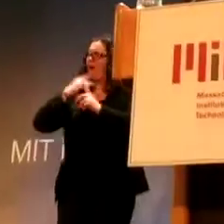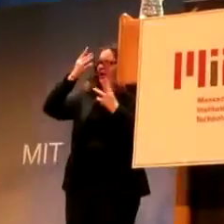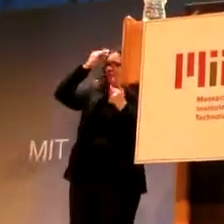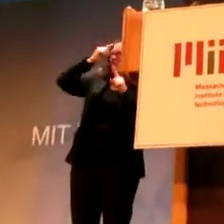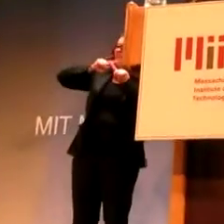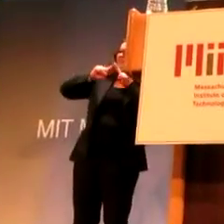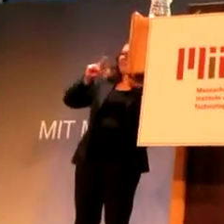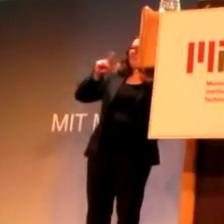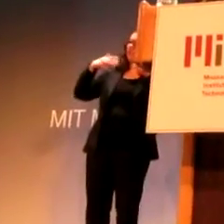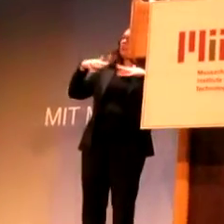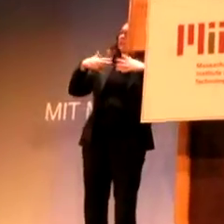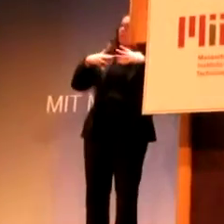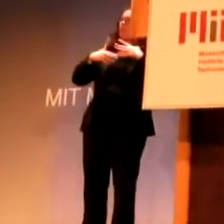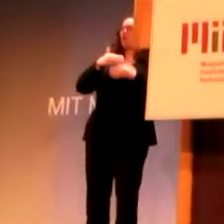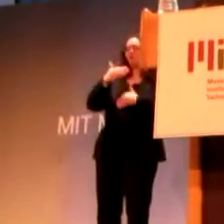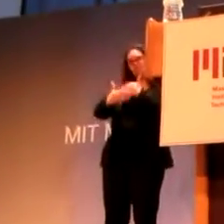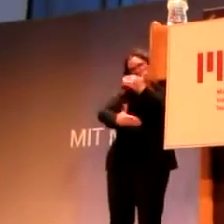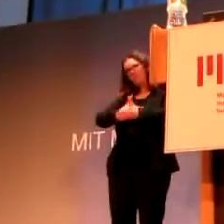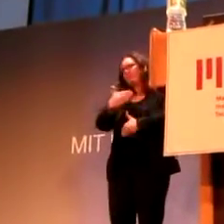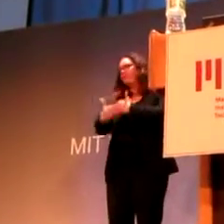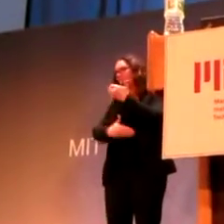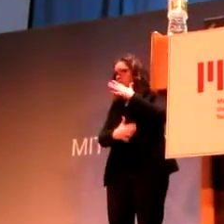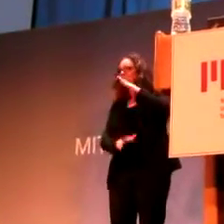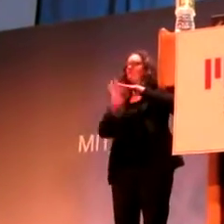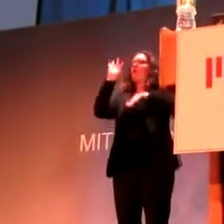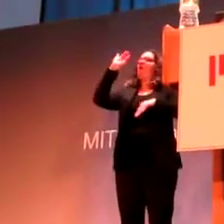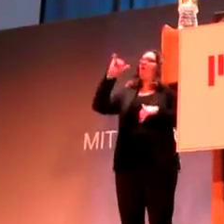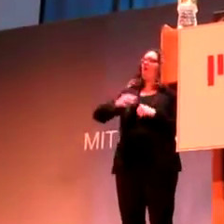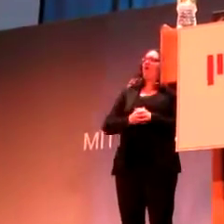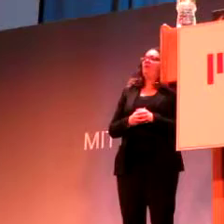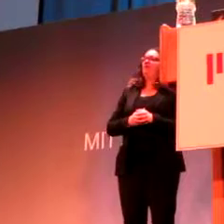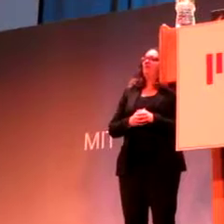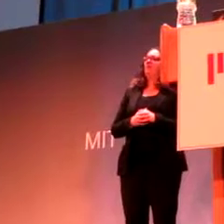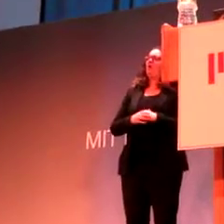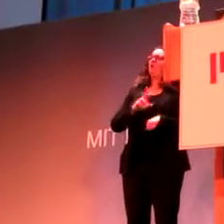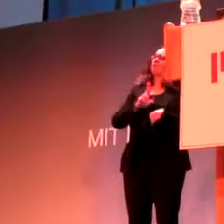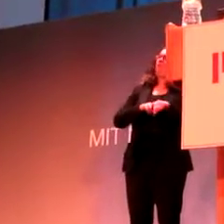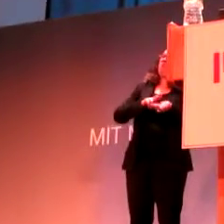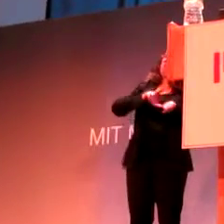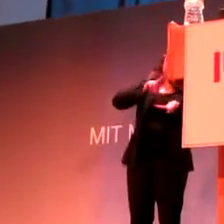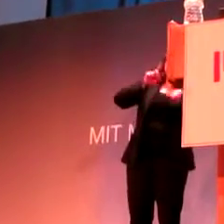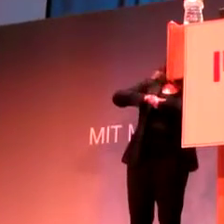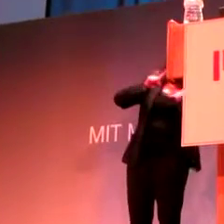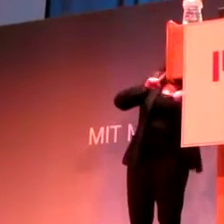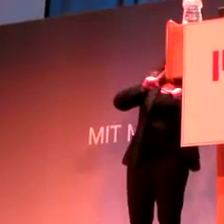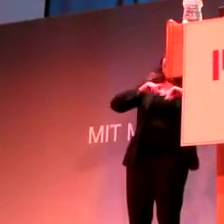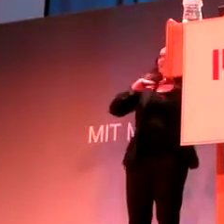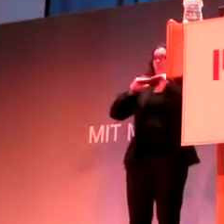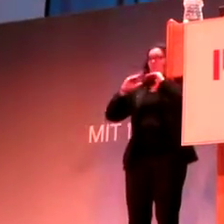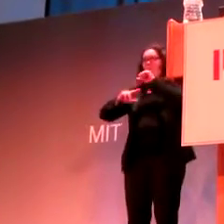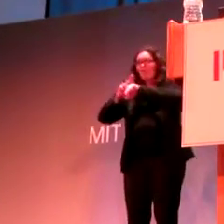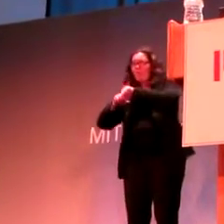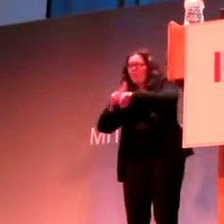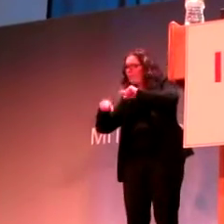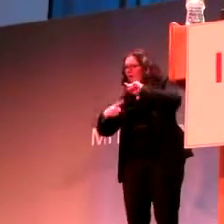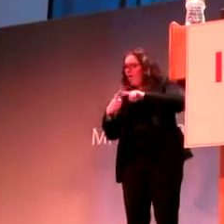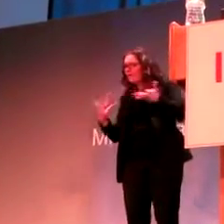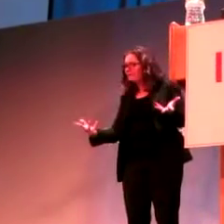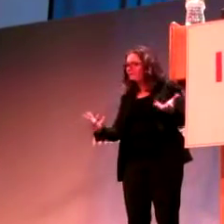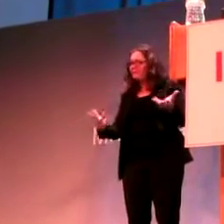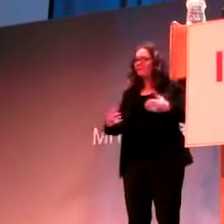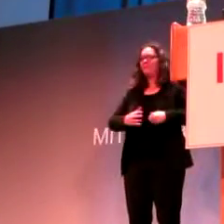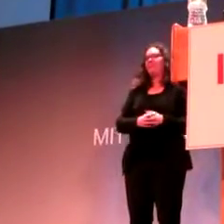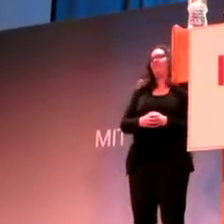journey. You know, when does normal variation become an abnormality? You know, a little bit of autism gives you a lot of